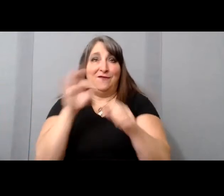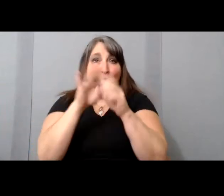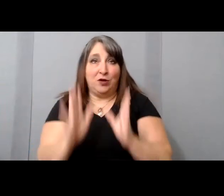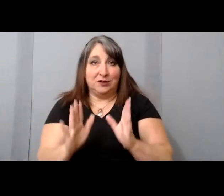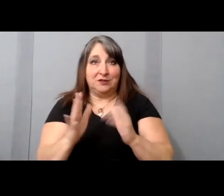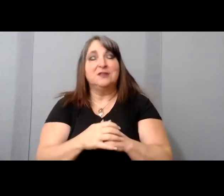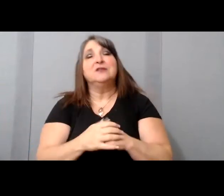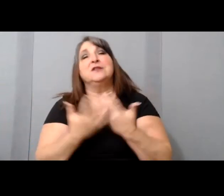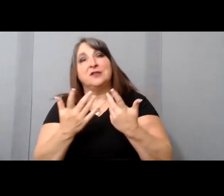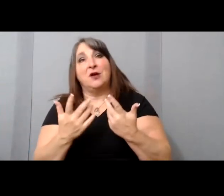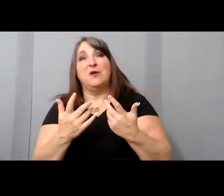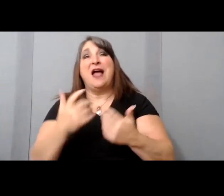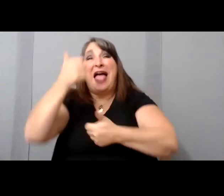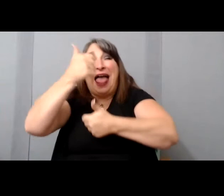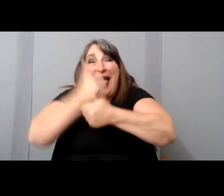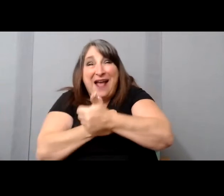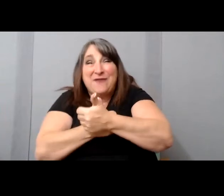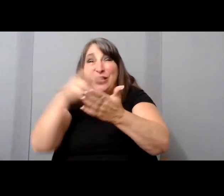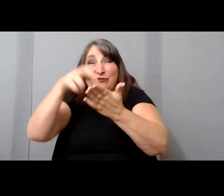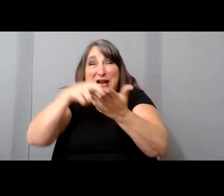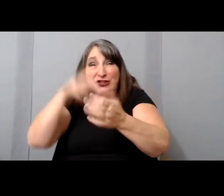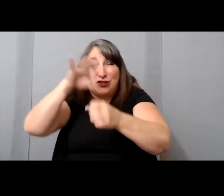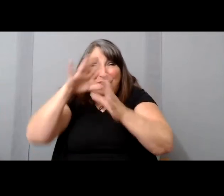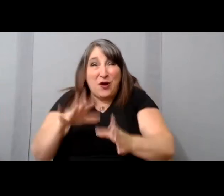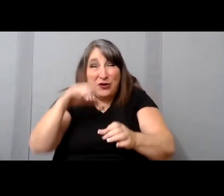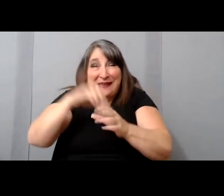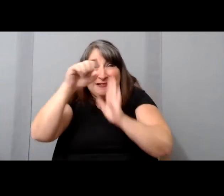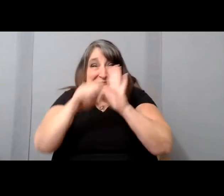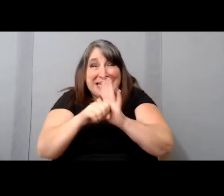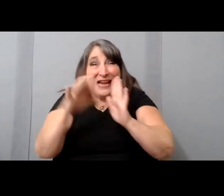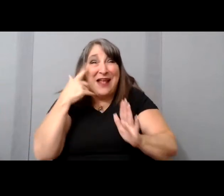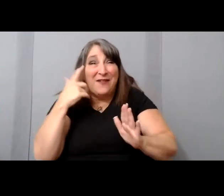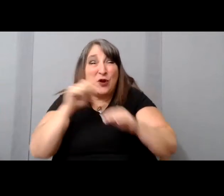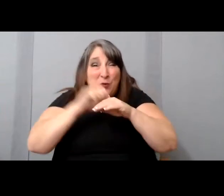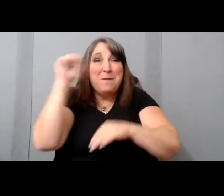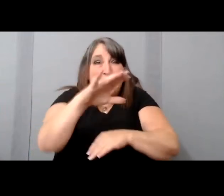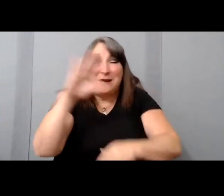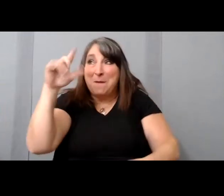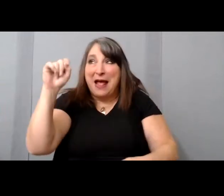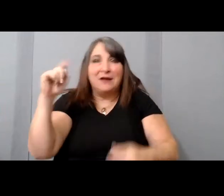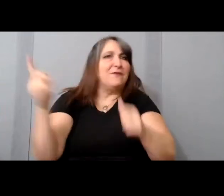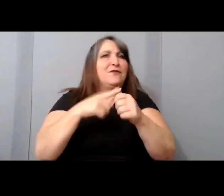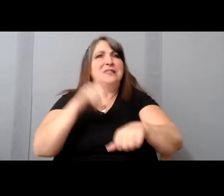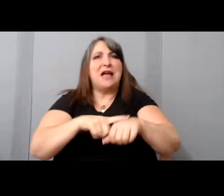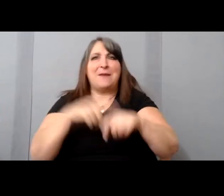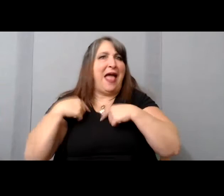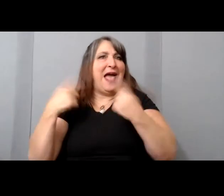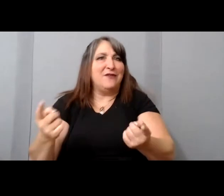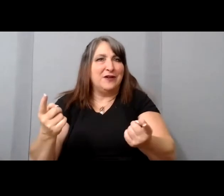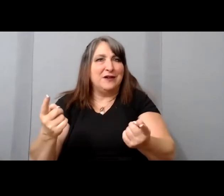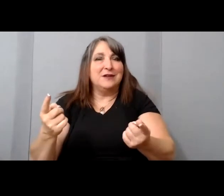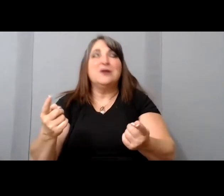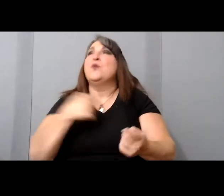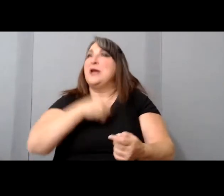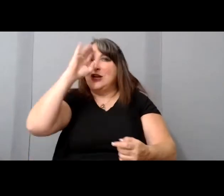mailed a ballot to every active registered voter in the state of California for the first time ever. yes, driven by COVID, but we knew when you put